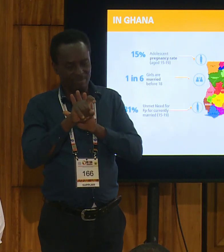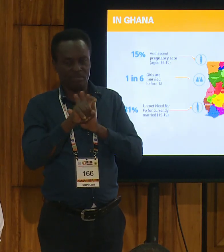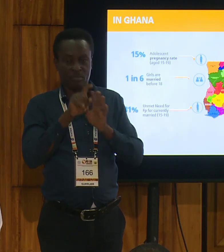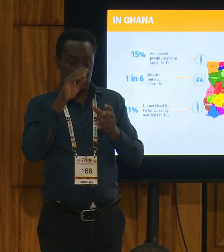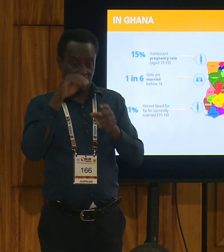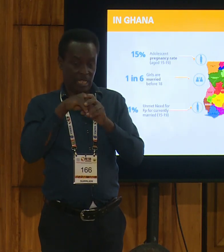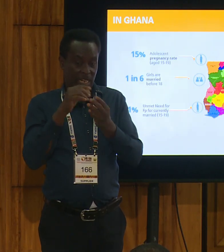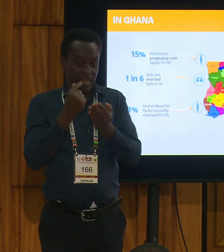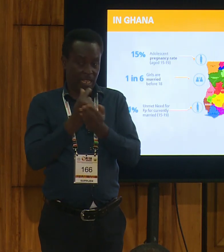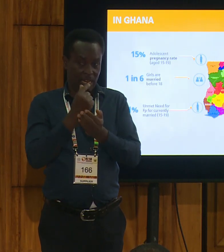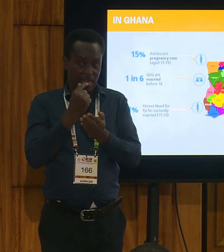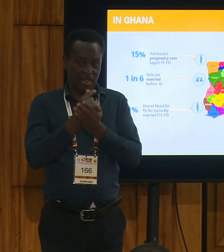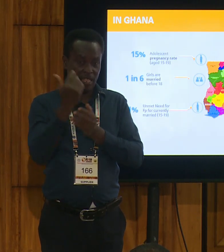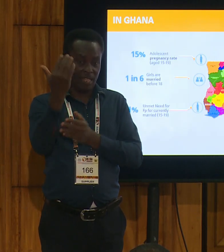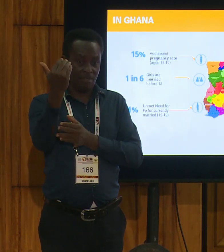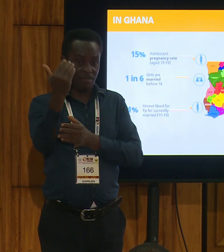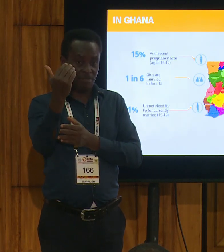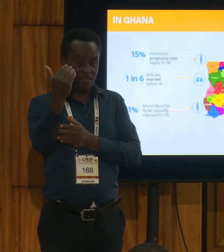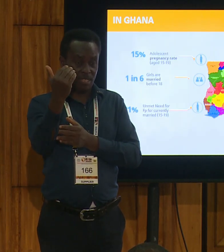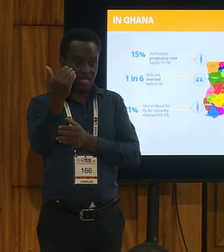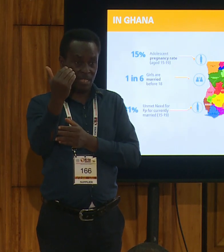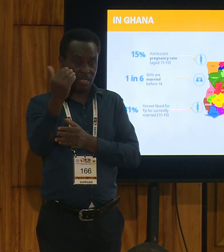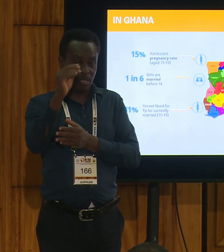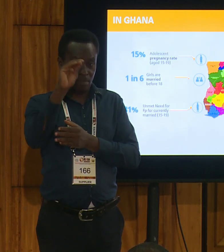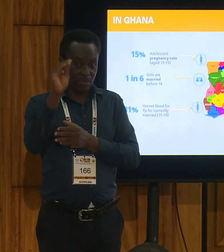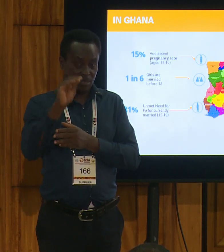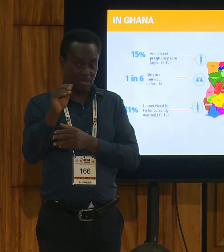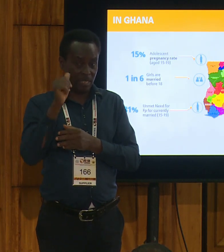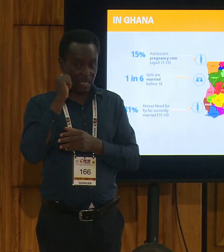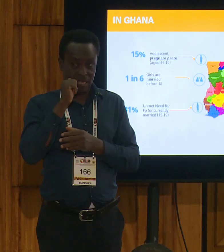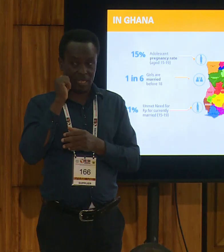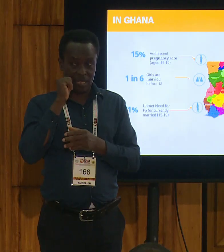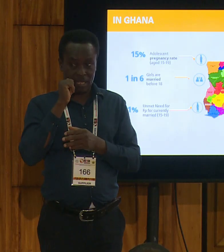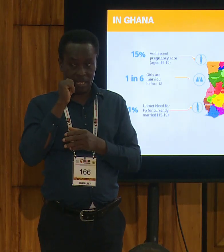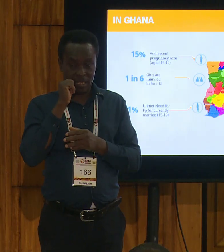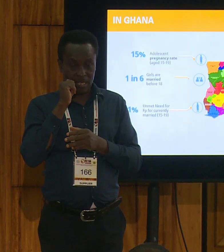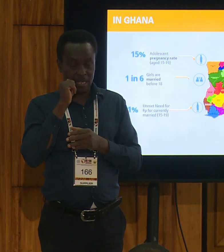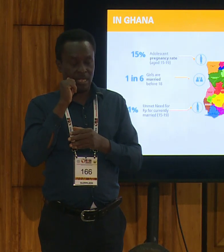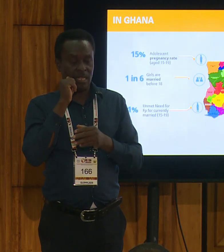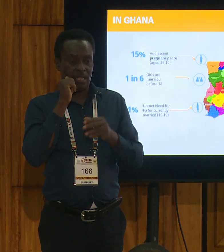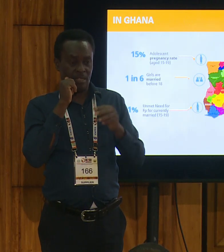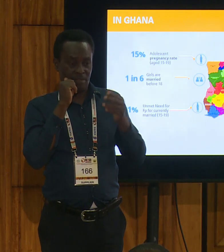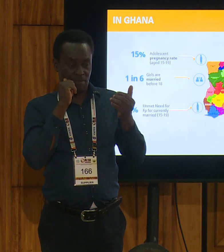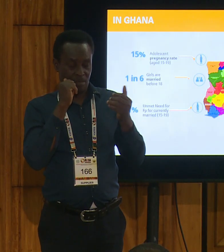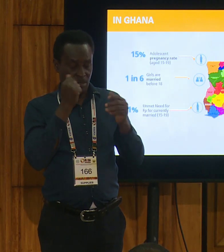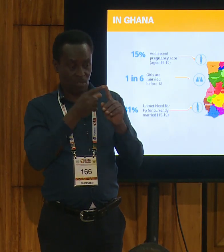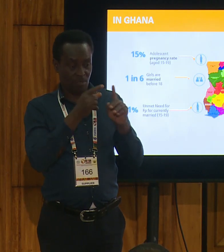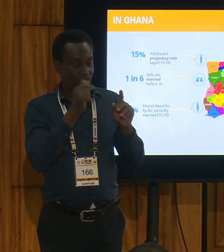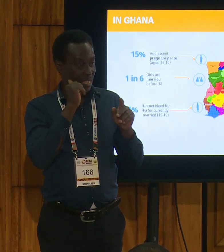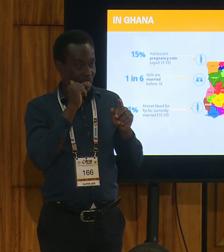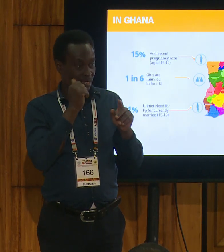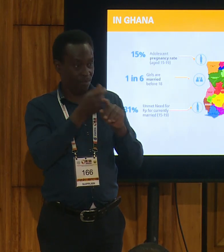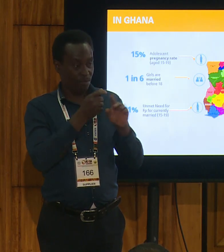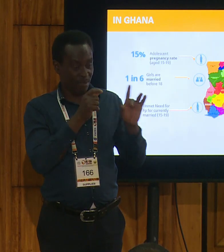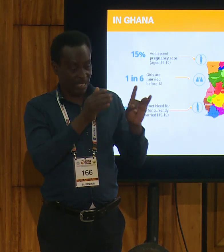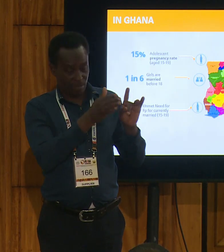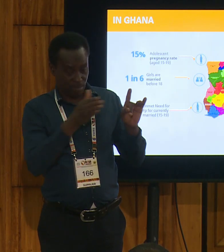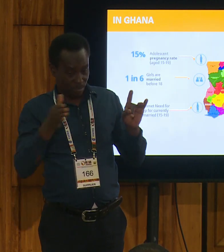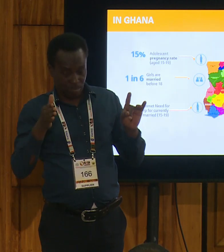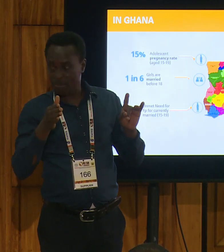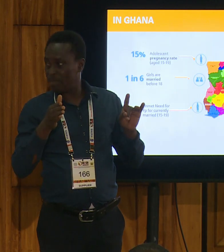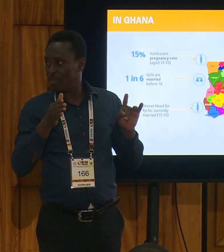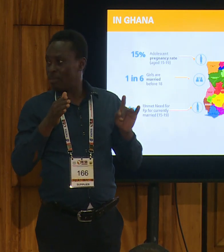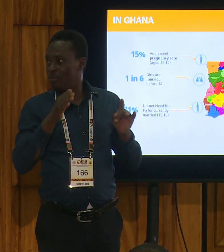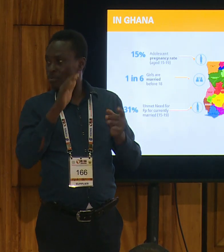Ghana, 15% of girls aged 15 to 19 have already experienced pregnancies, and 1 in 6 are